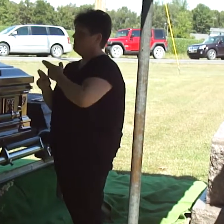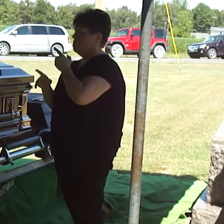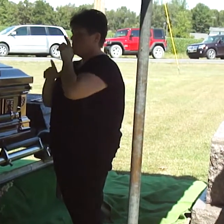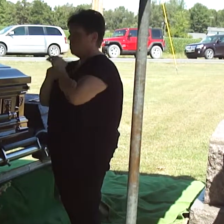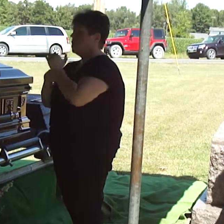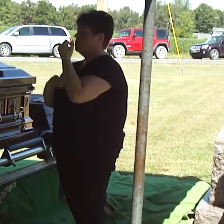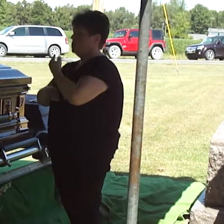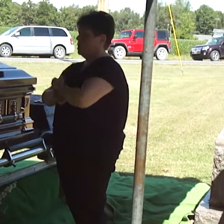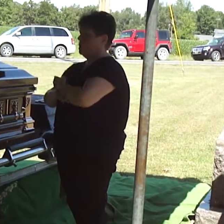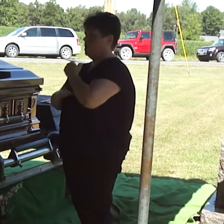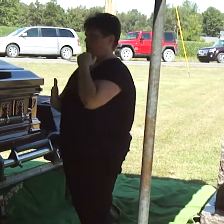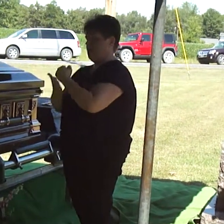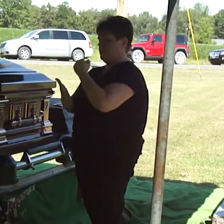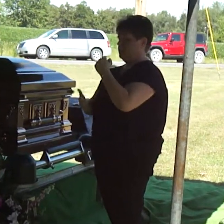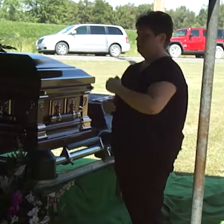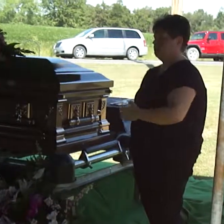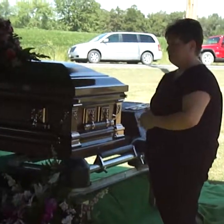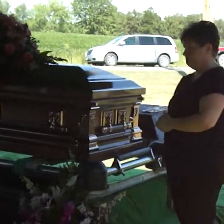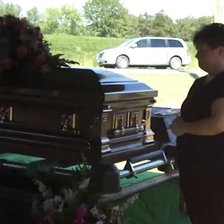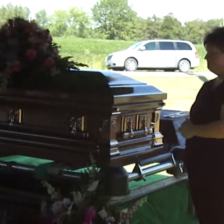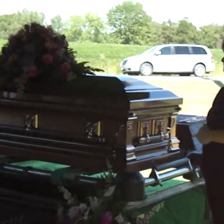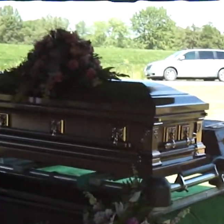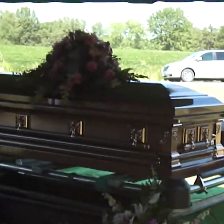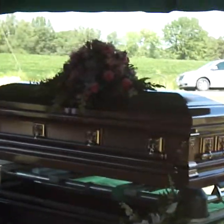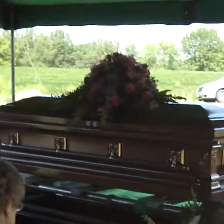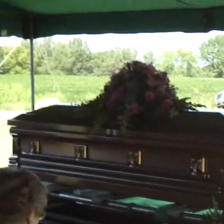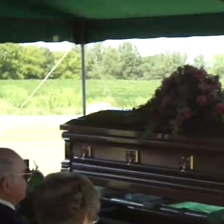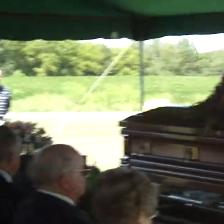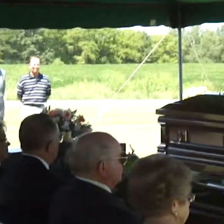day. Amen. Amen.